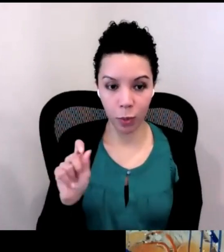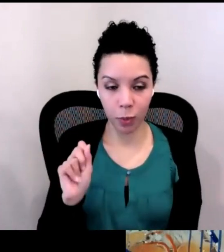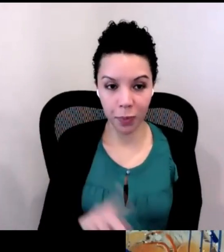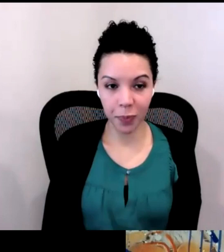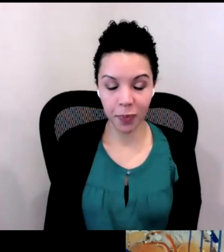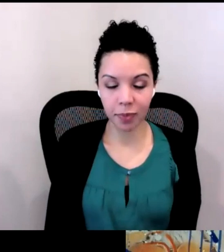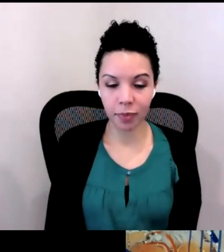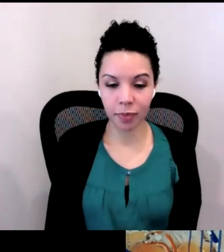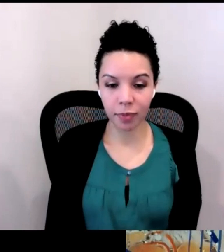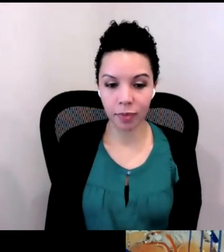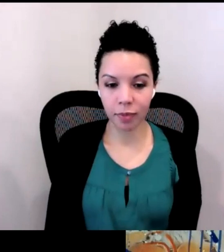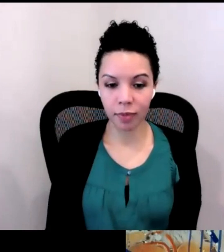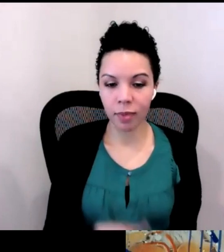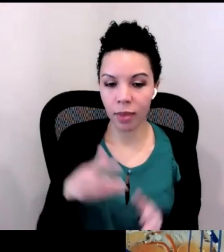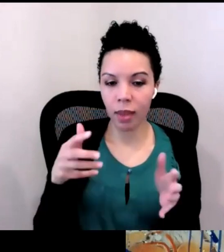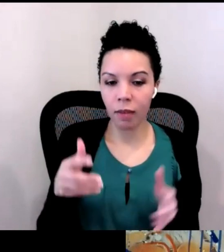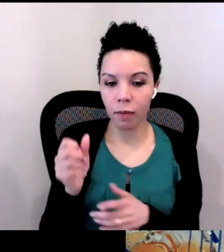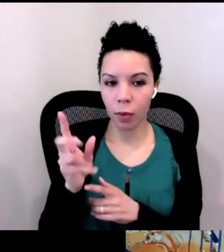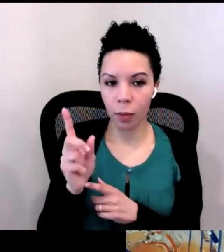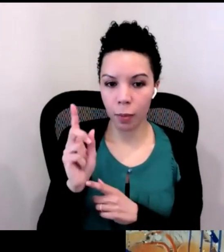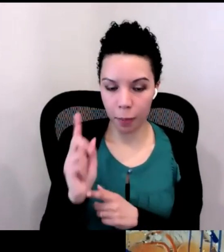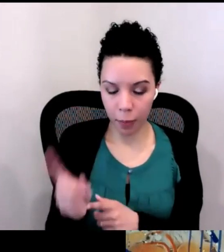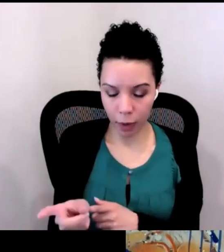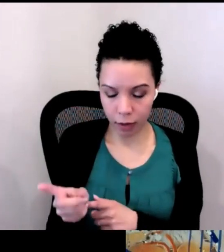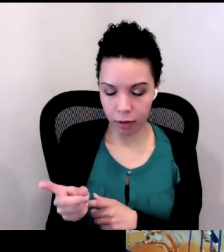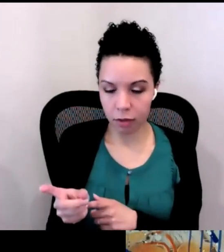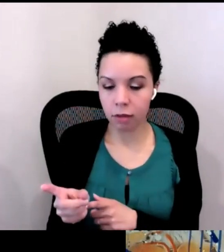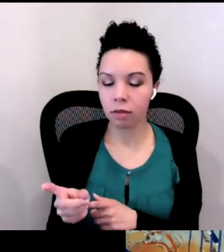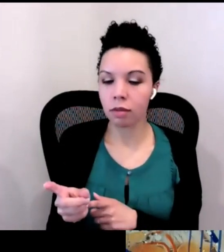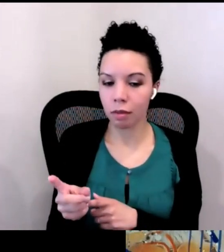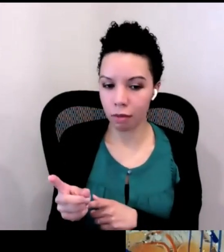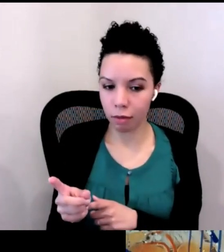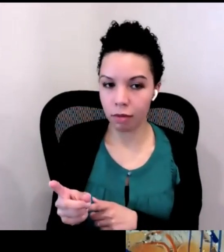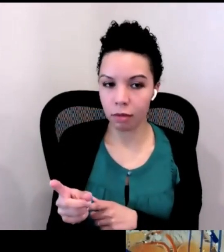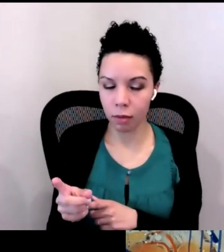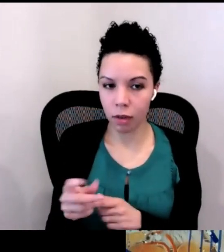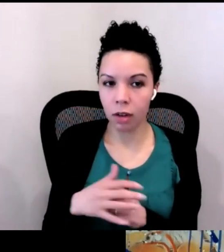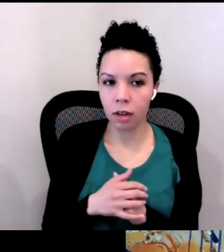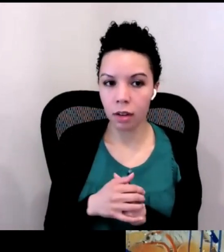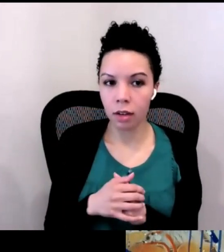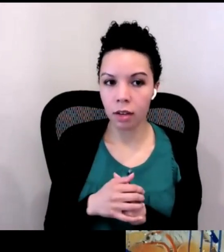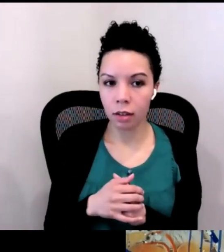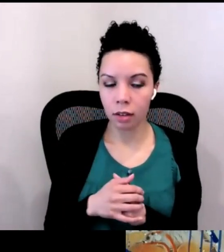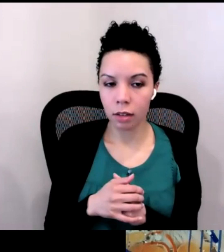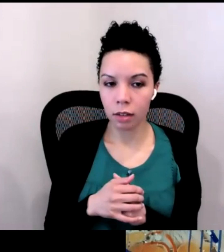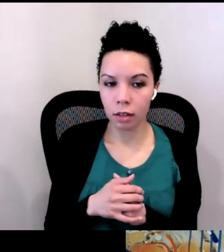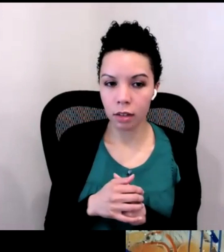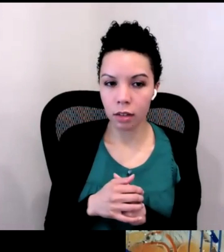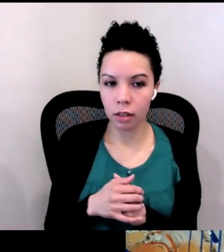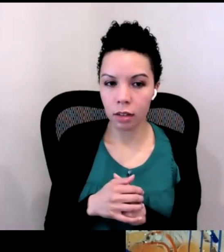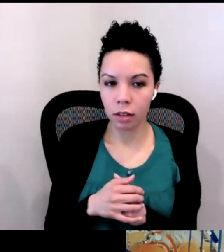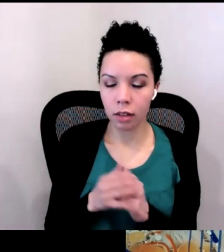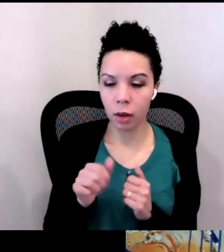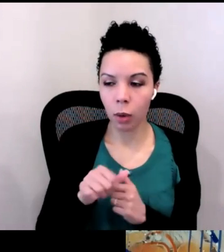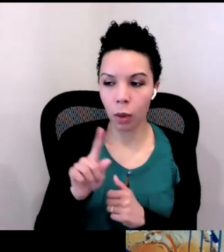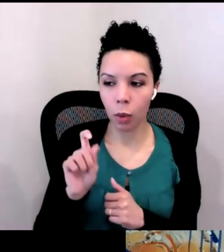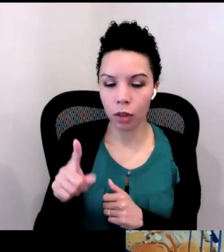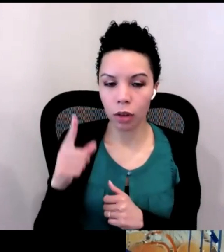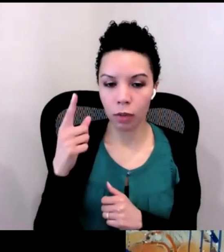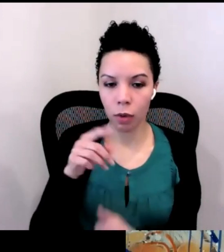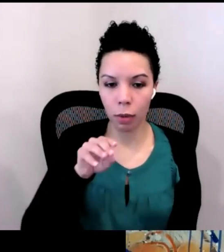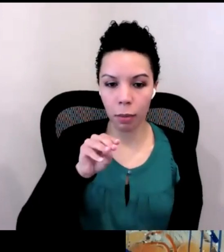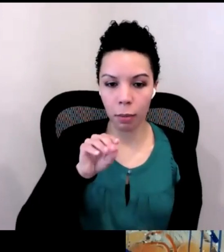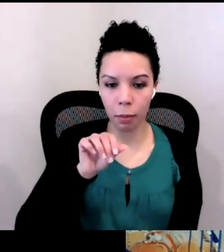minutes left. Got through all the housekeeping a second time. Let me start another question for Marnie. So sort of like